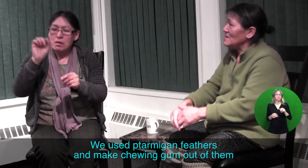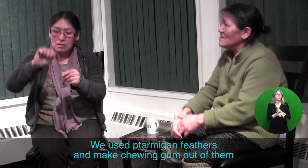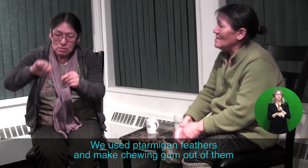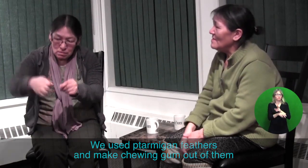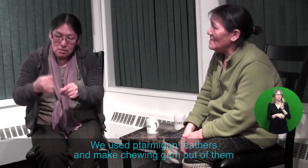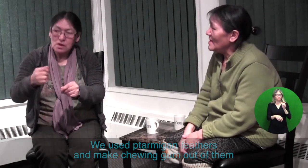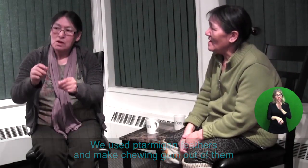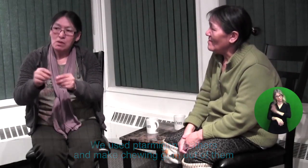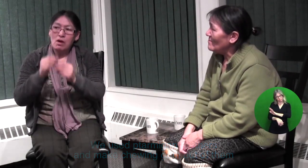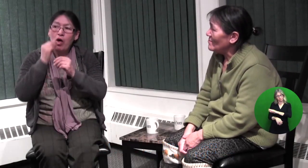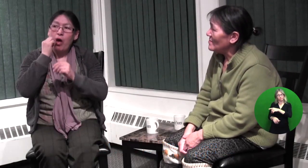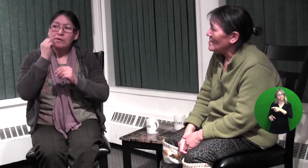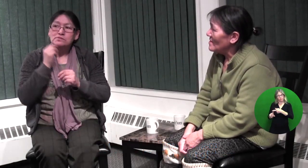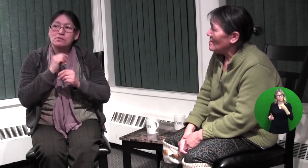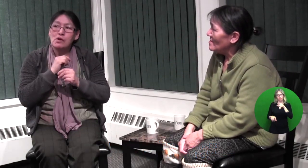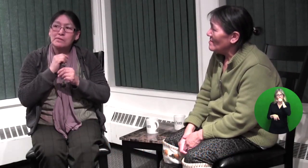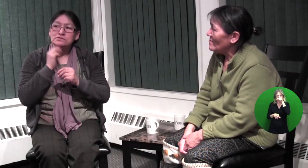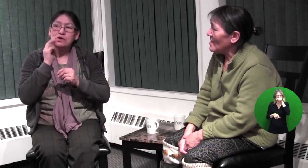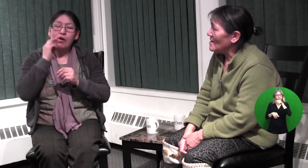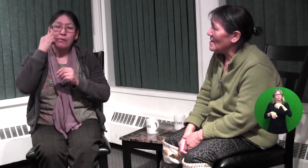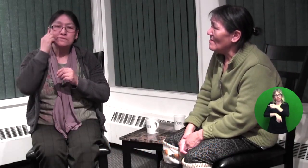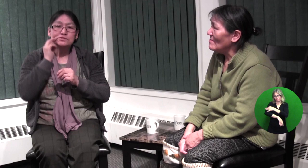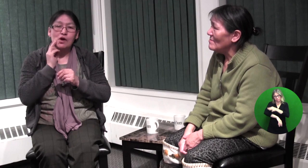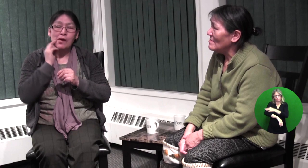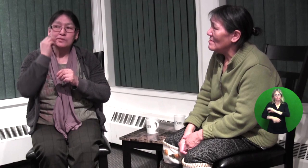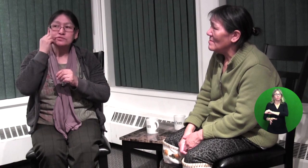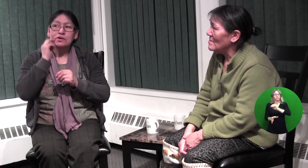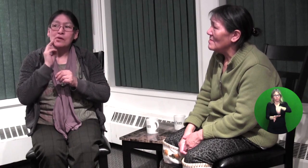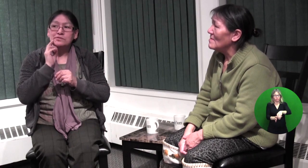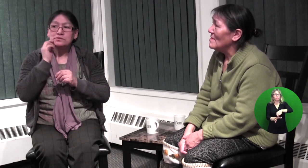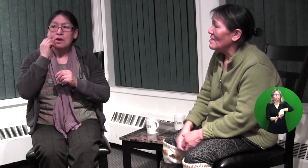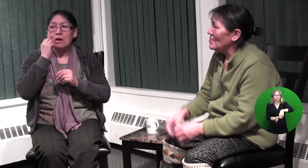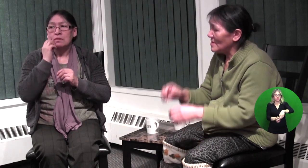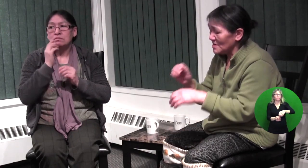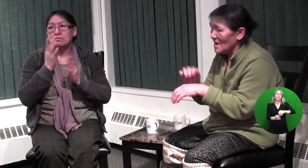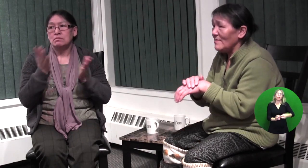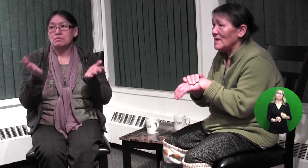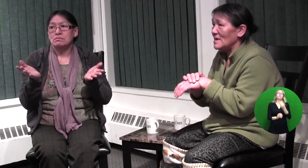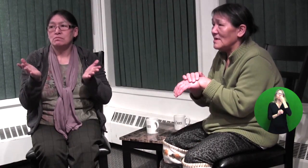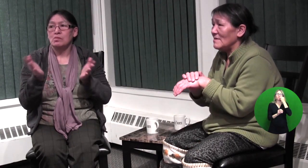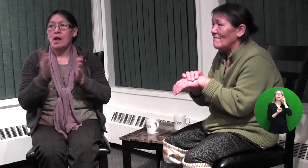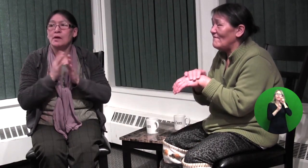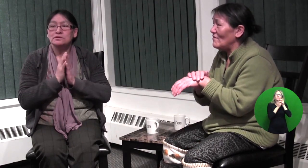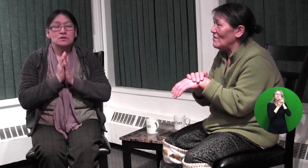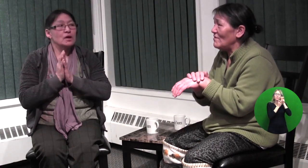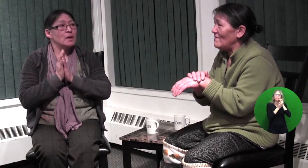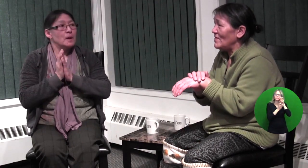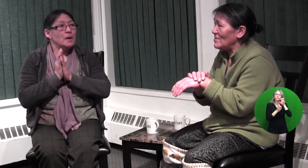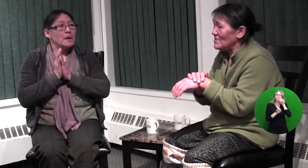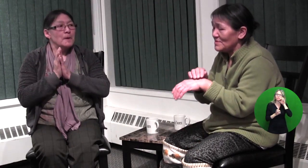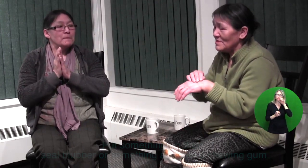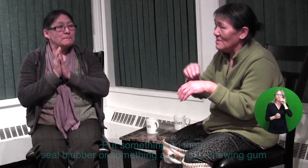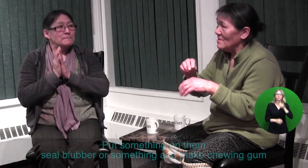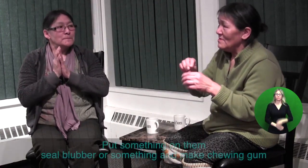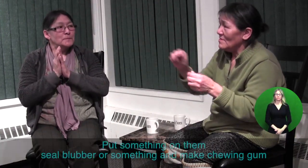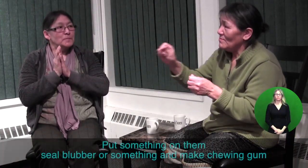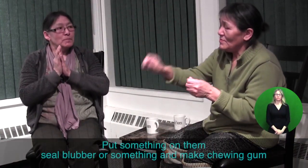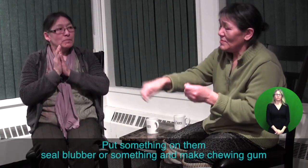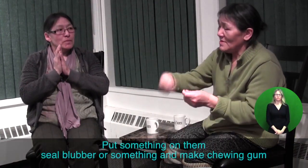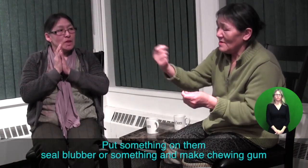it. Yeah. Make a gum? Really? Out of what? The ptarmigan fur feathers.